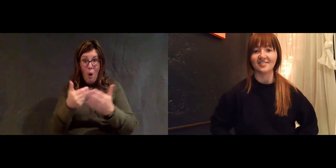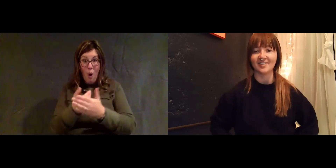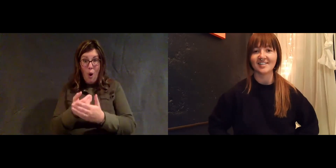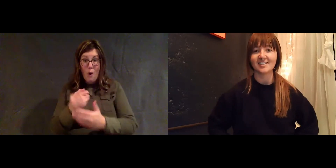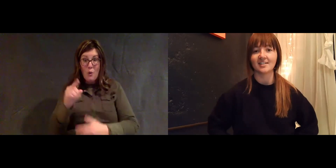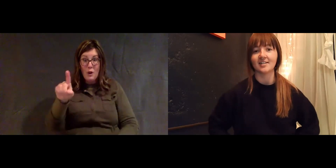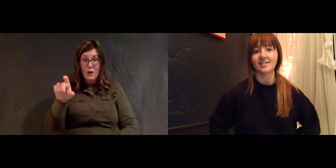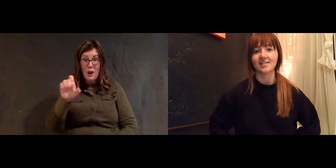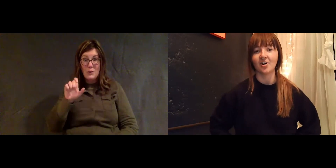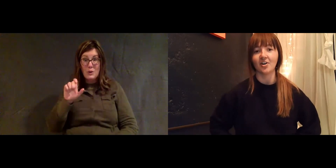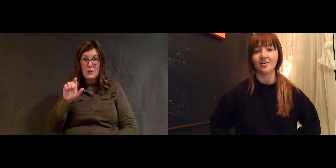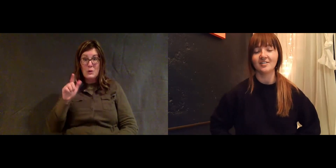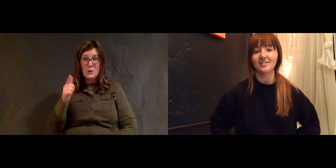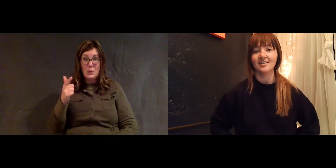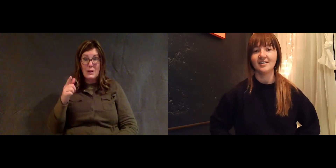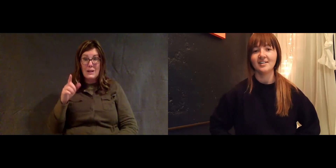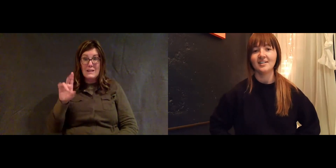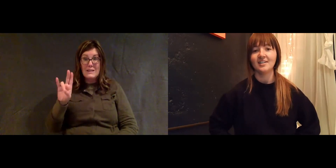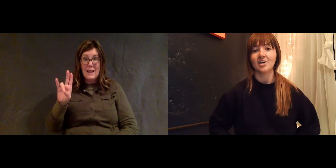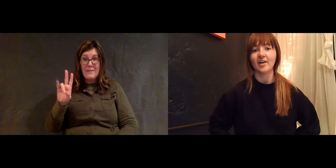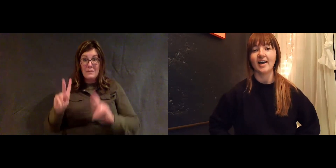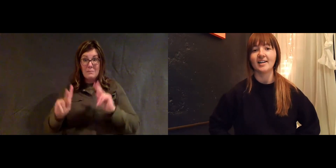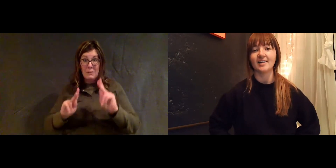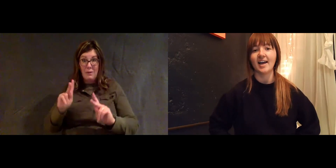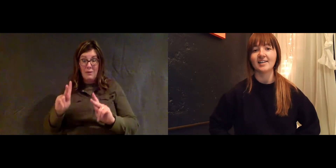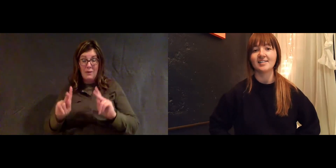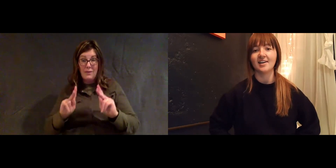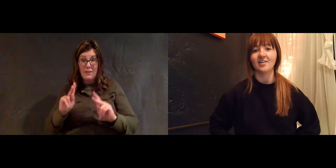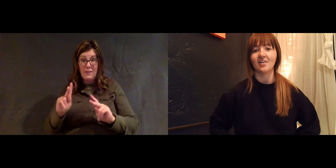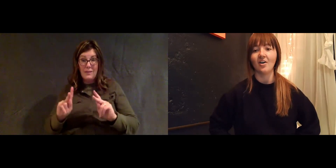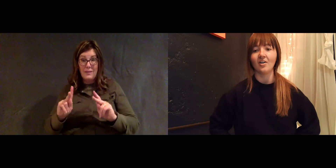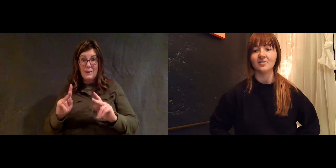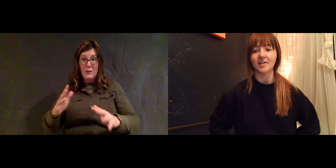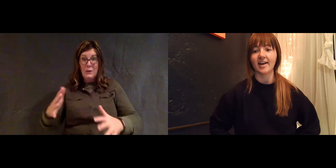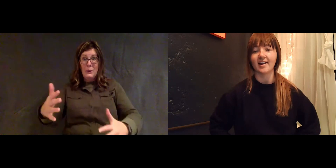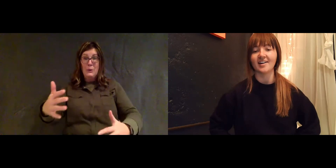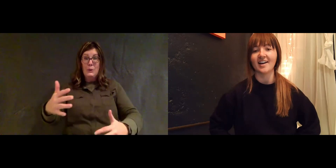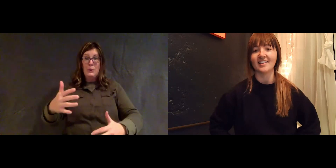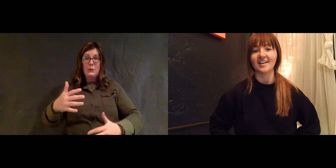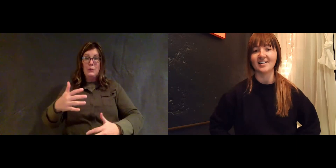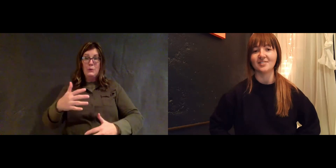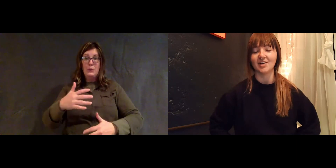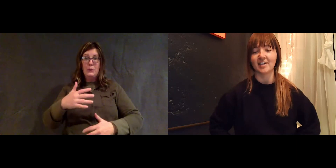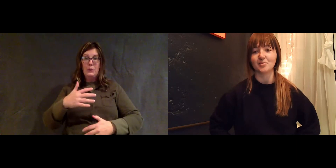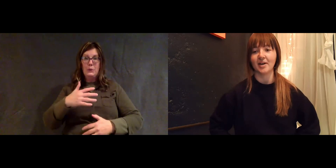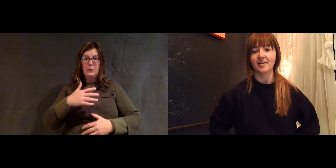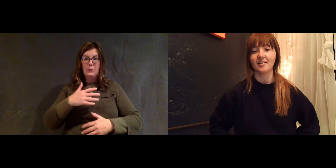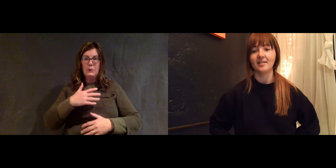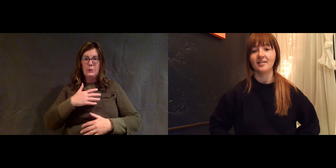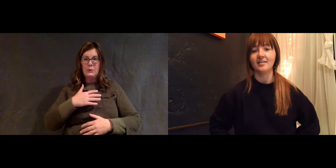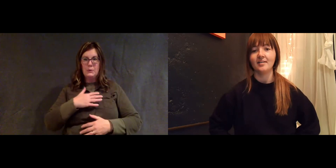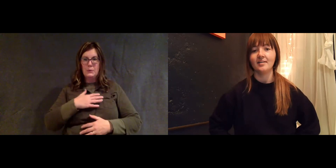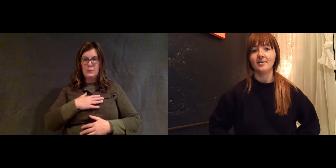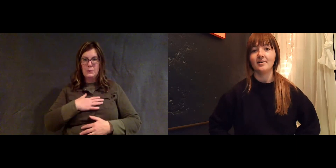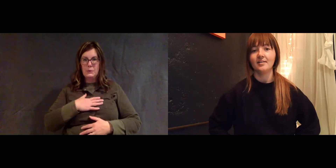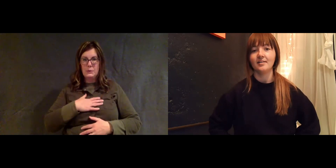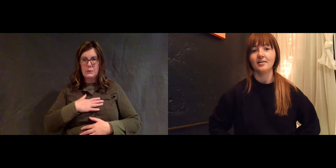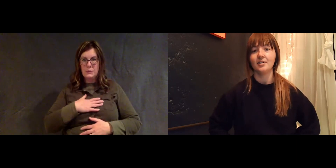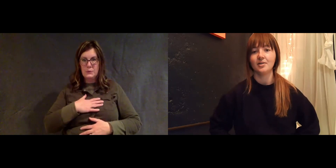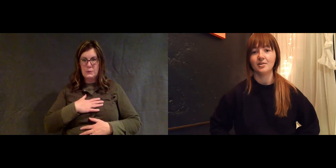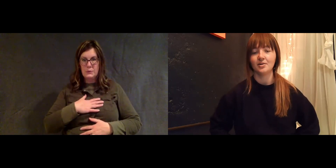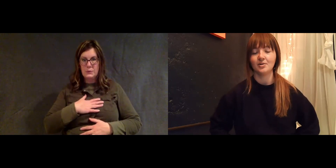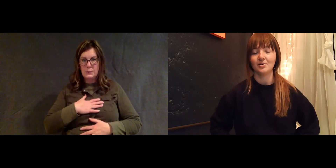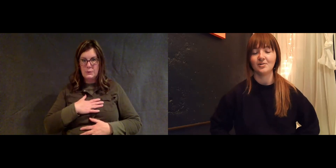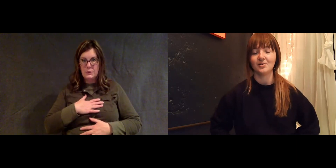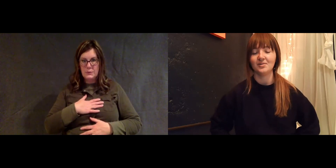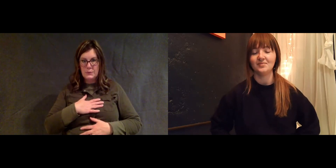127 of us on this call, go ahead and exhale all of your air at the end of your next breath.